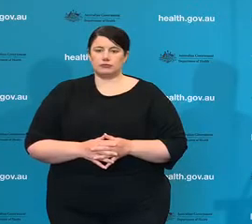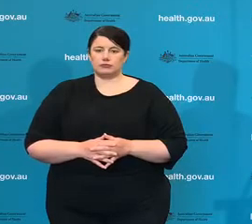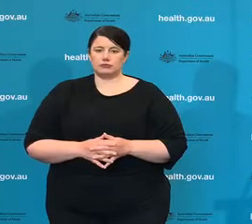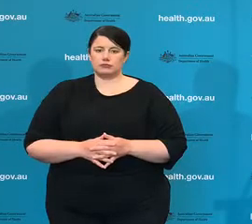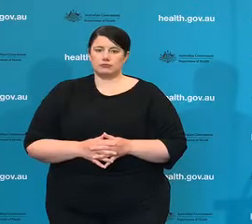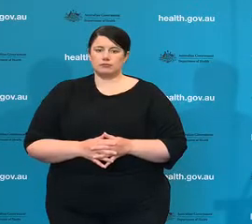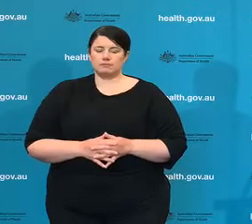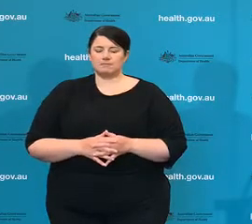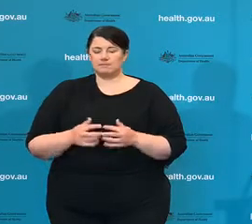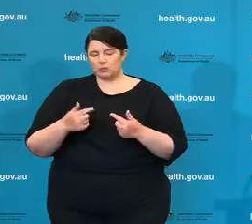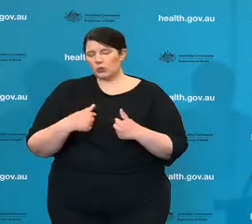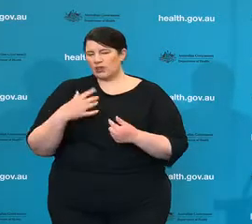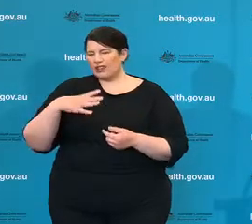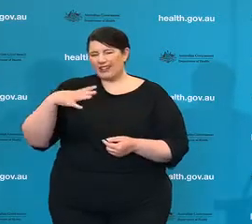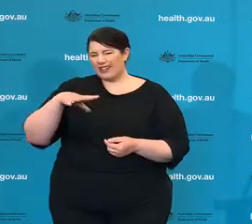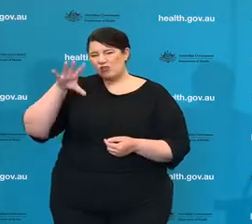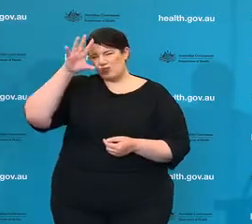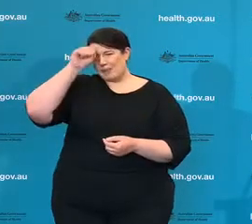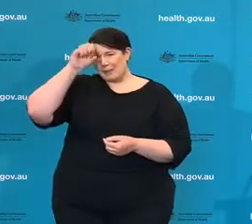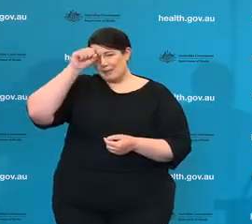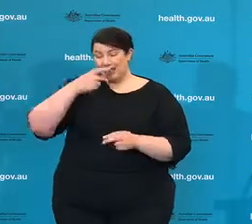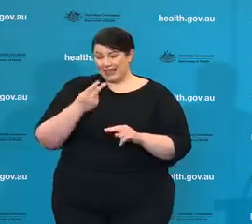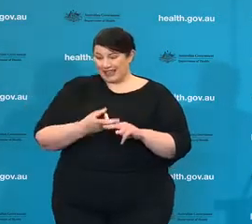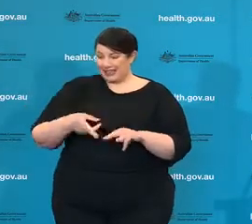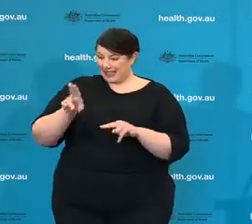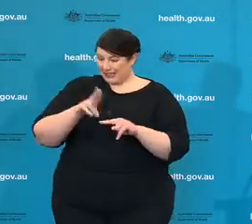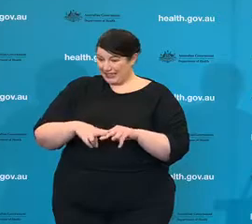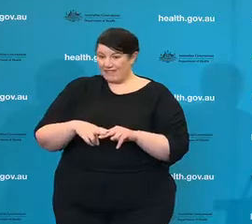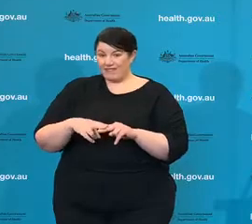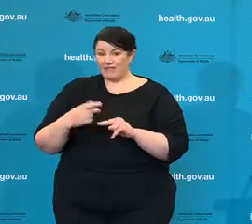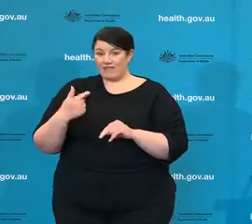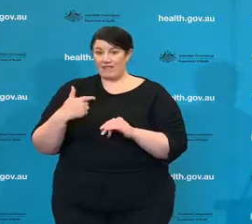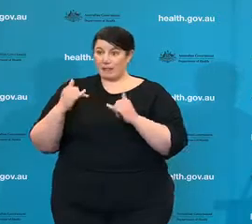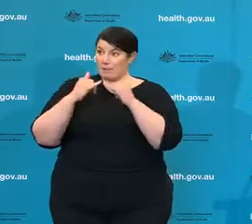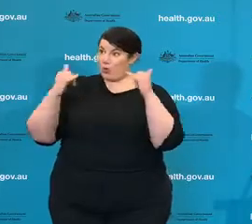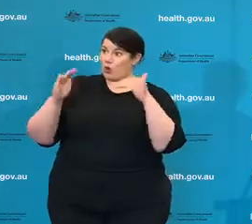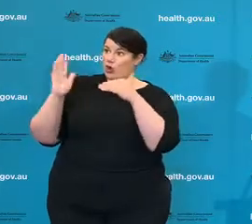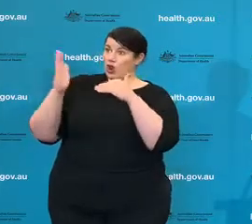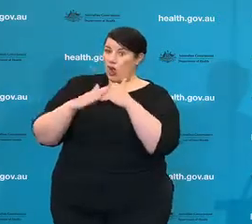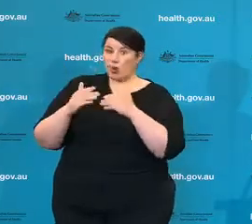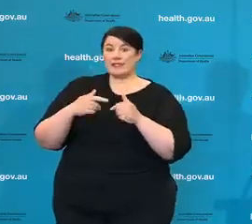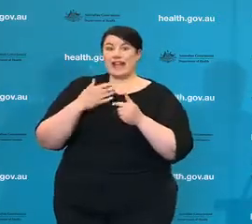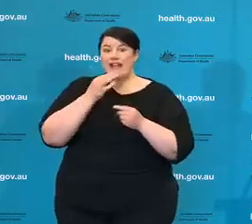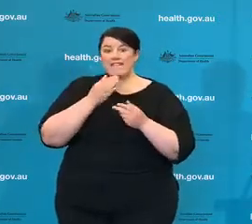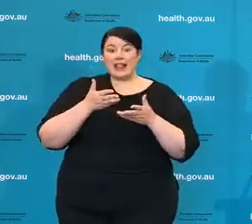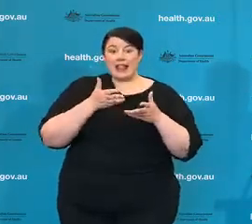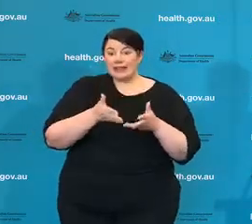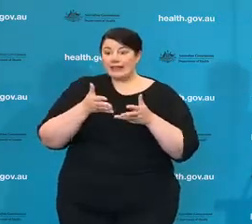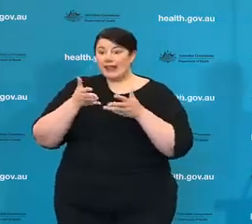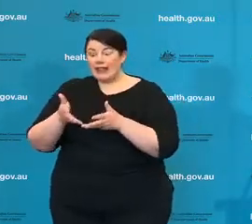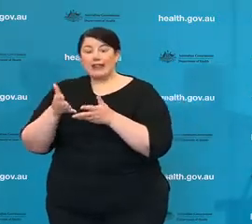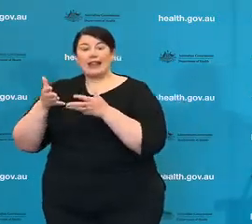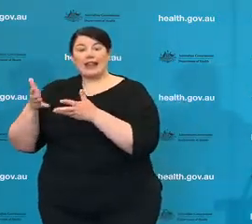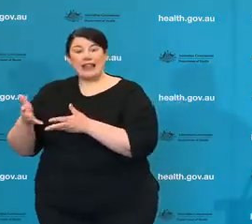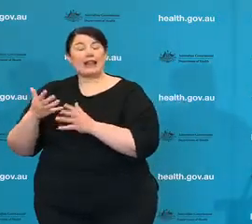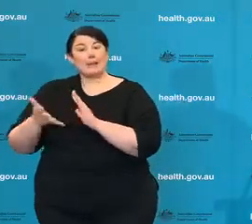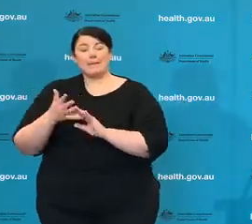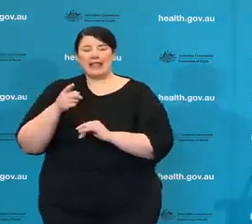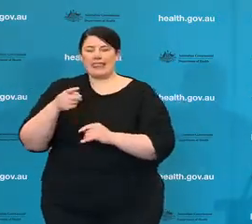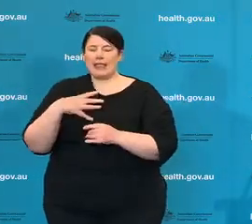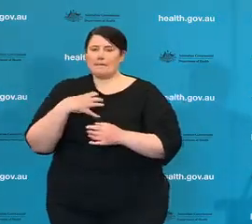we just need to be mindful that if these are going to be used, then it will increase the regulatory burden on